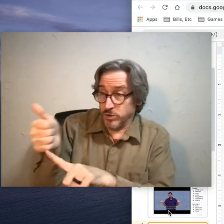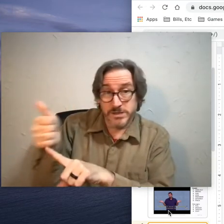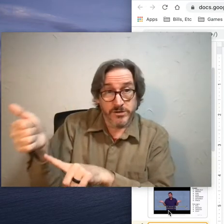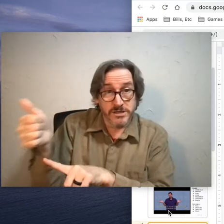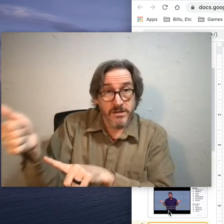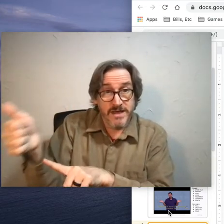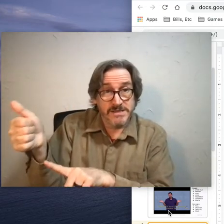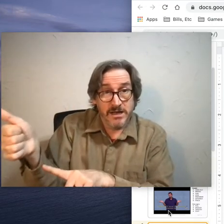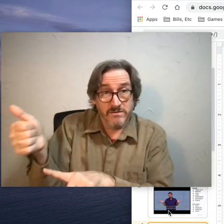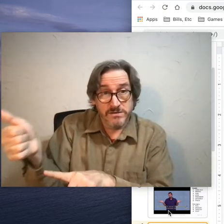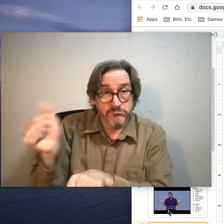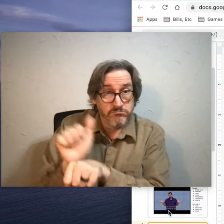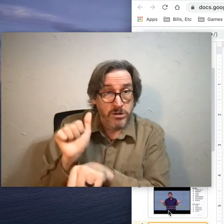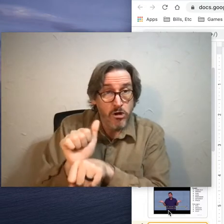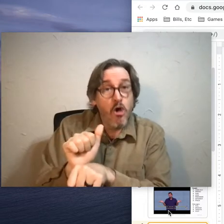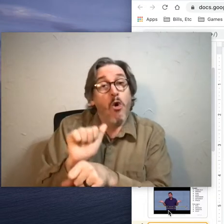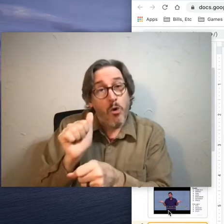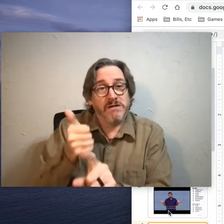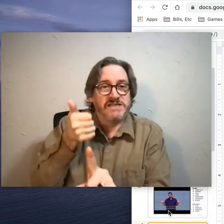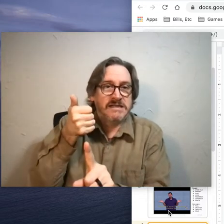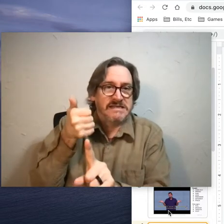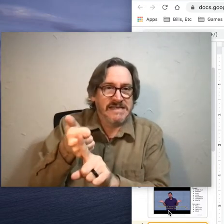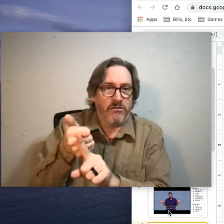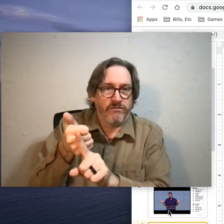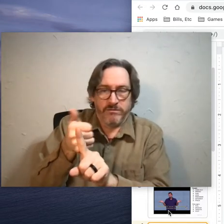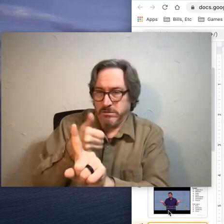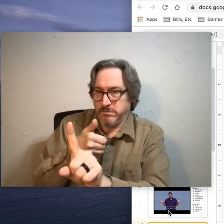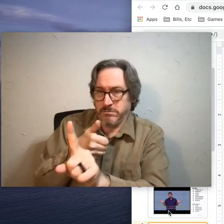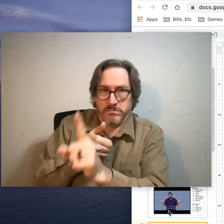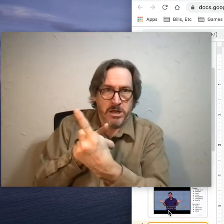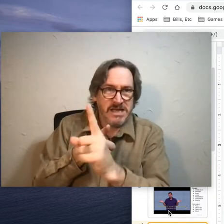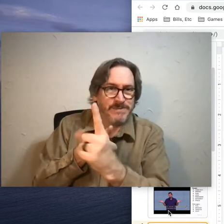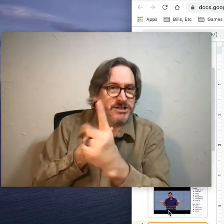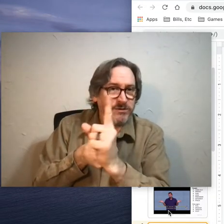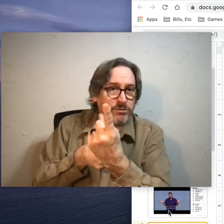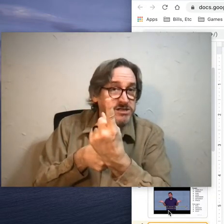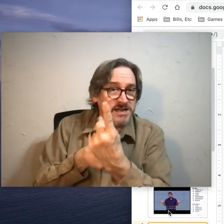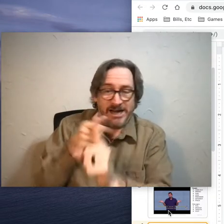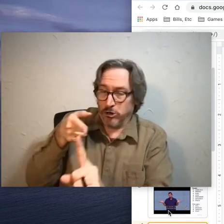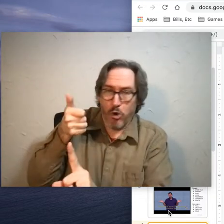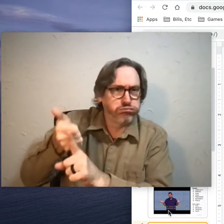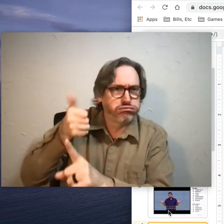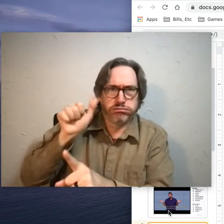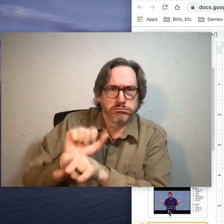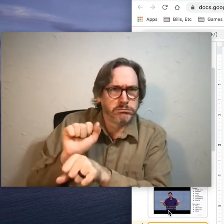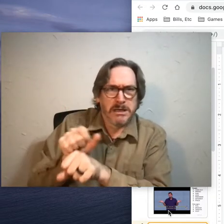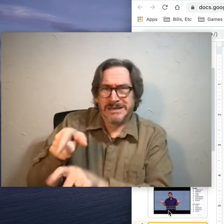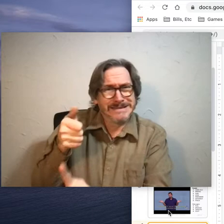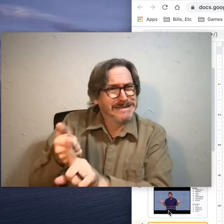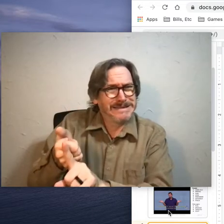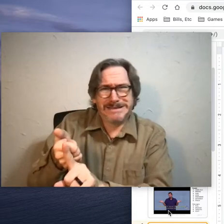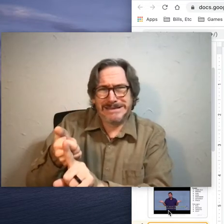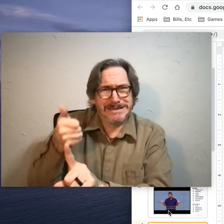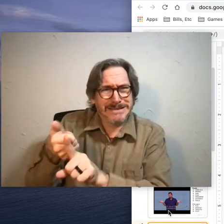like towards the person themselves, or I've seen self, especially if the person's not here. Oh,